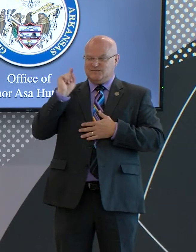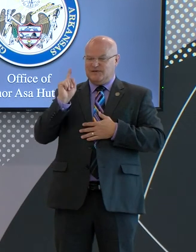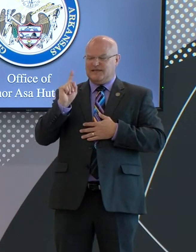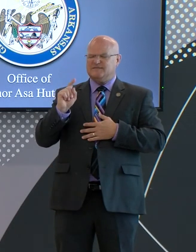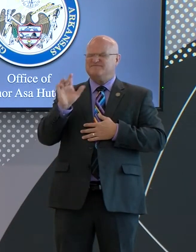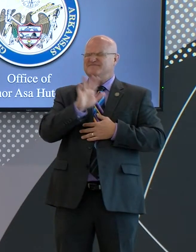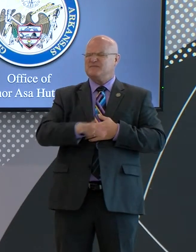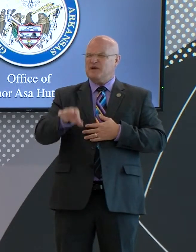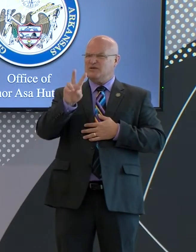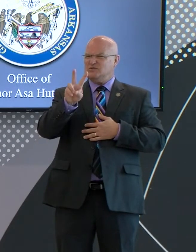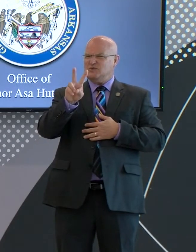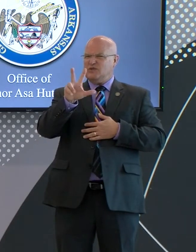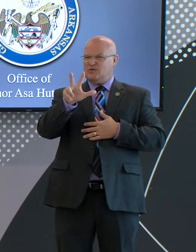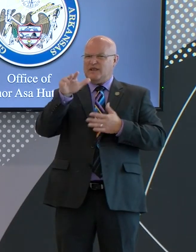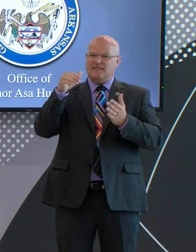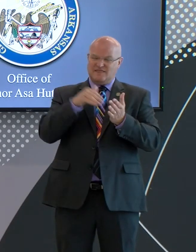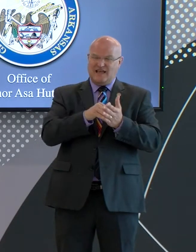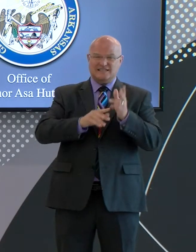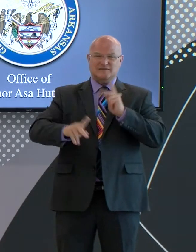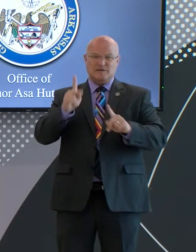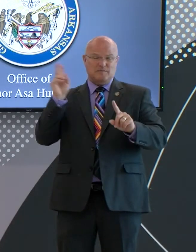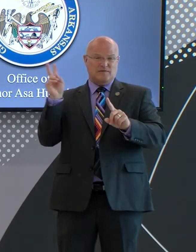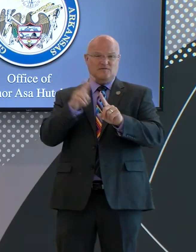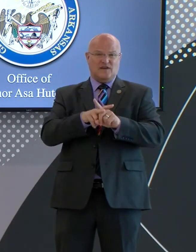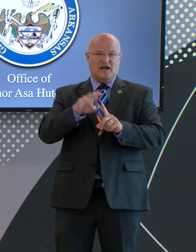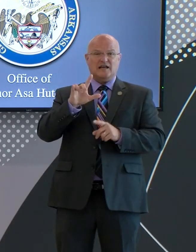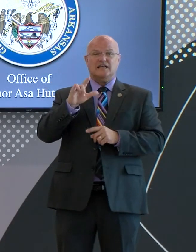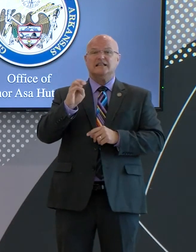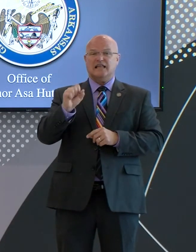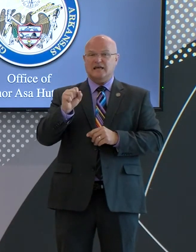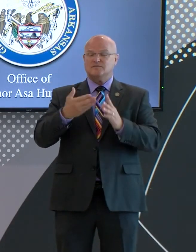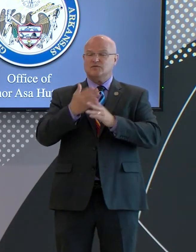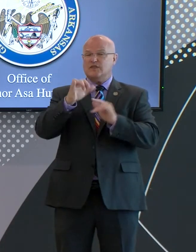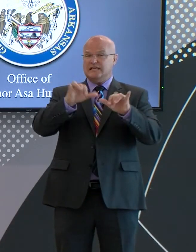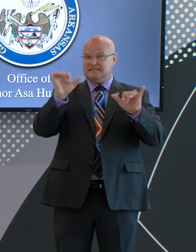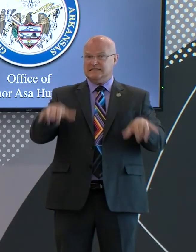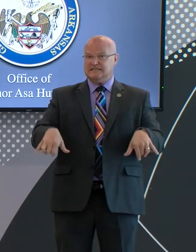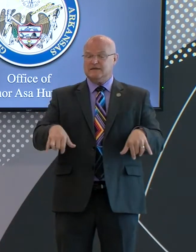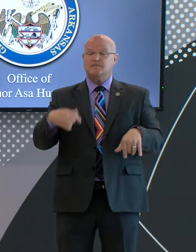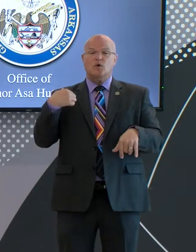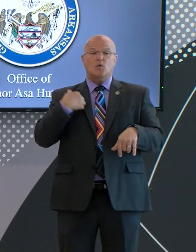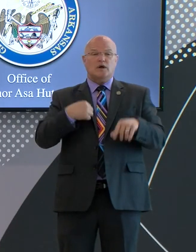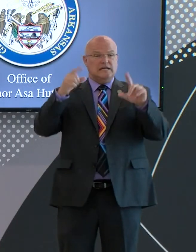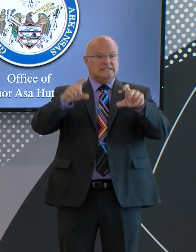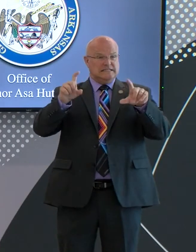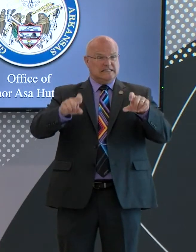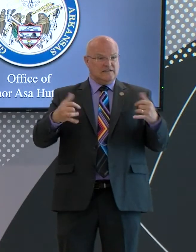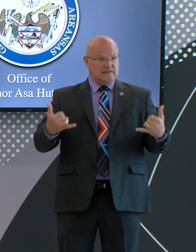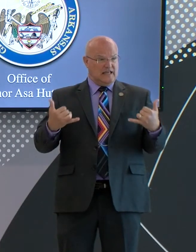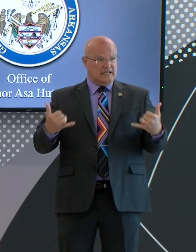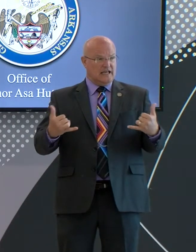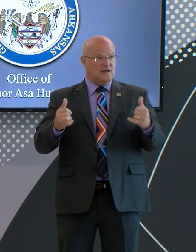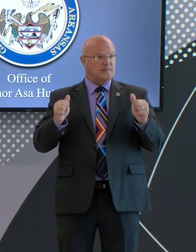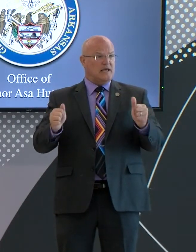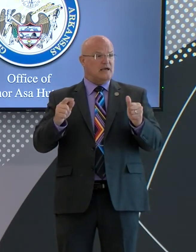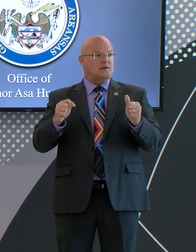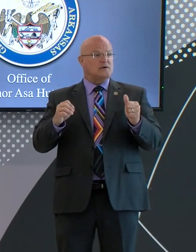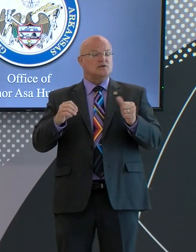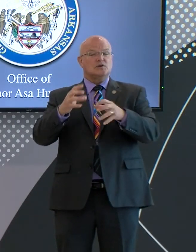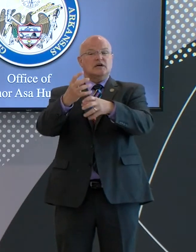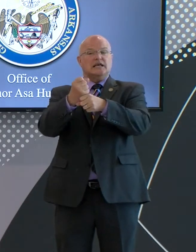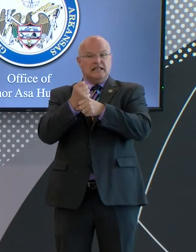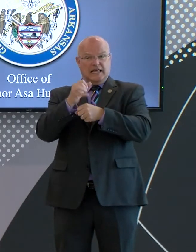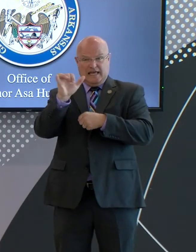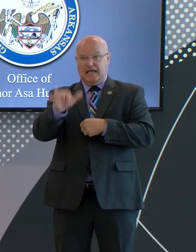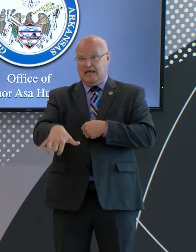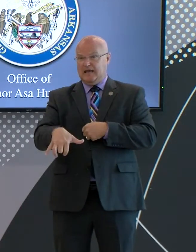23,000 individuals file for claims via that system. We are in the testing for that to be able to claim